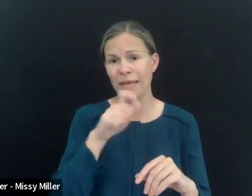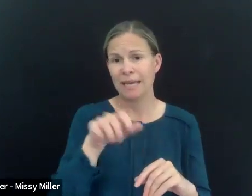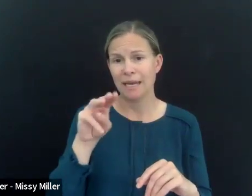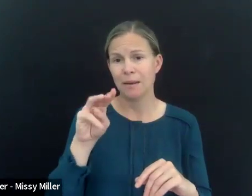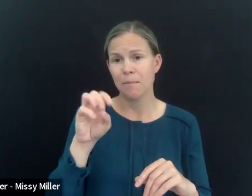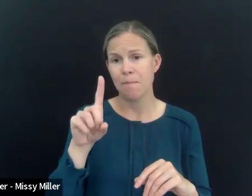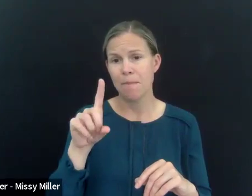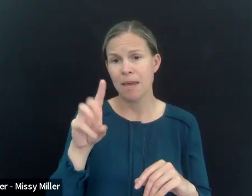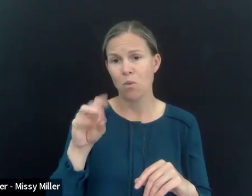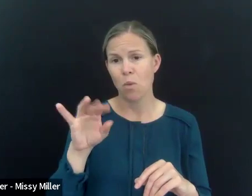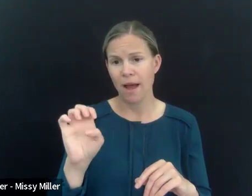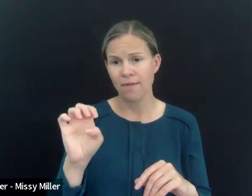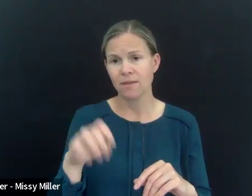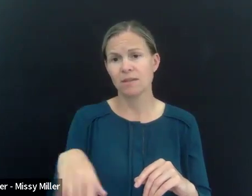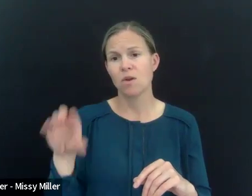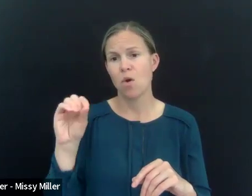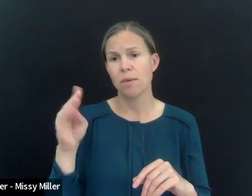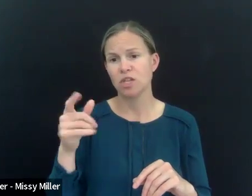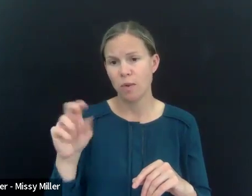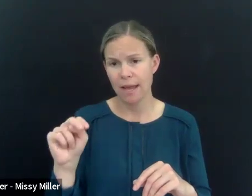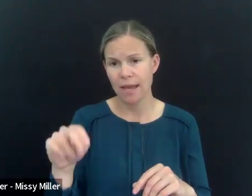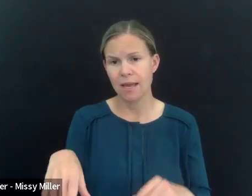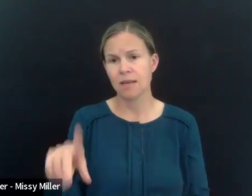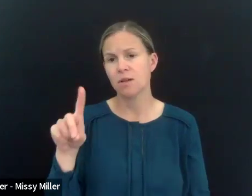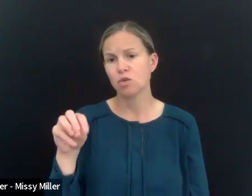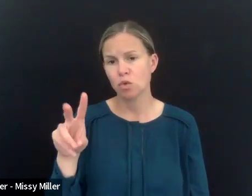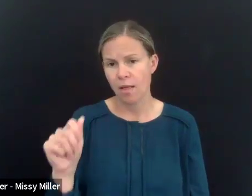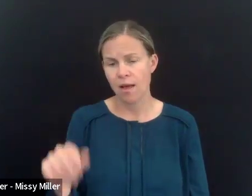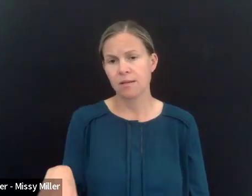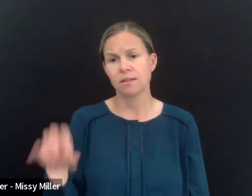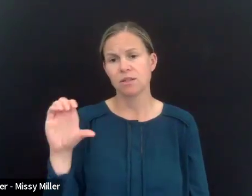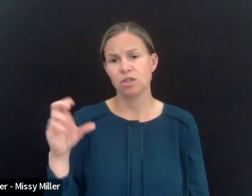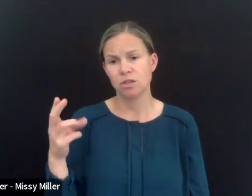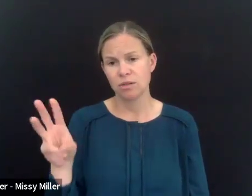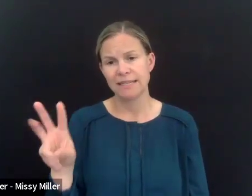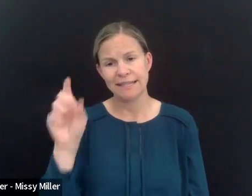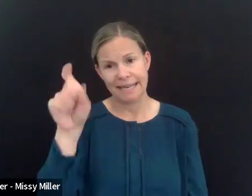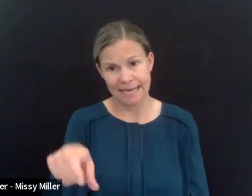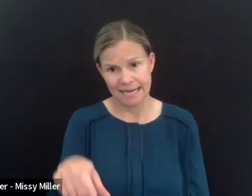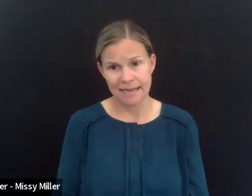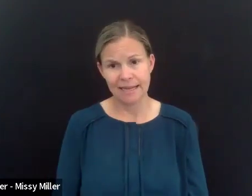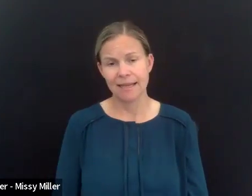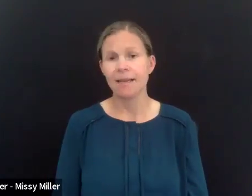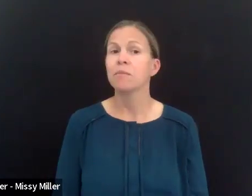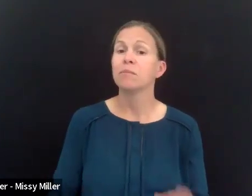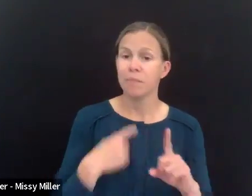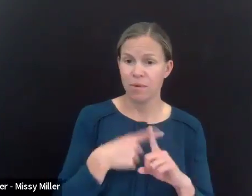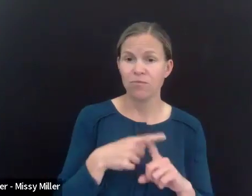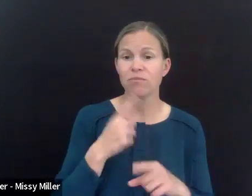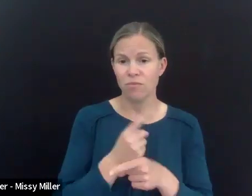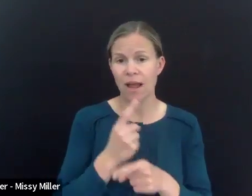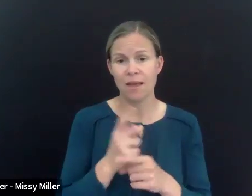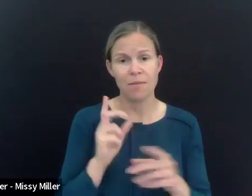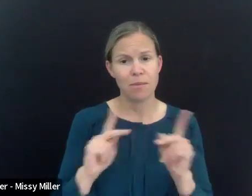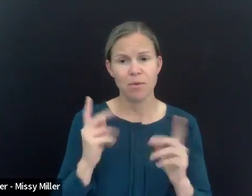So, just some resonance there as well. Yeah, states not wanting to pay a sustainable wage through Medicaid or